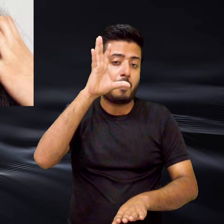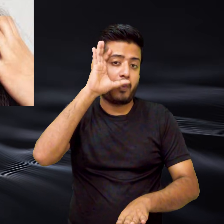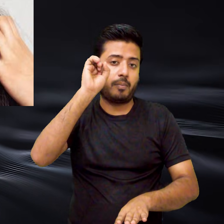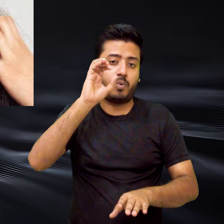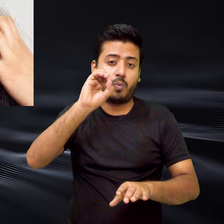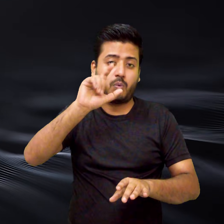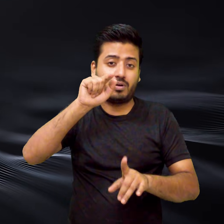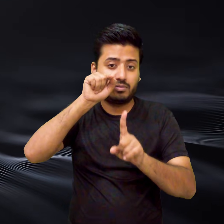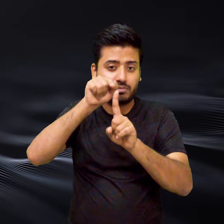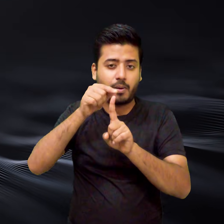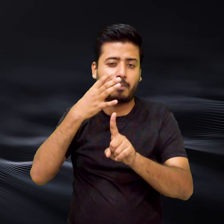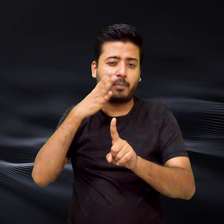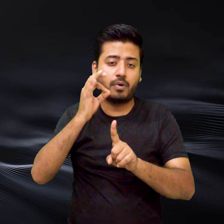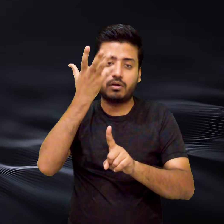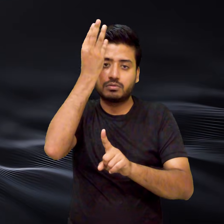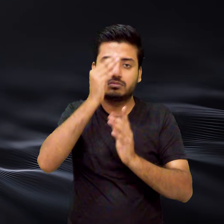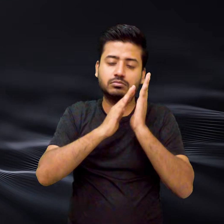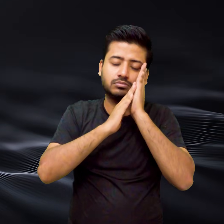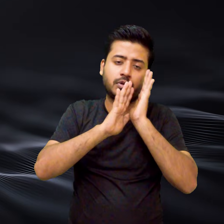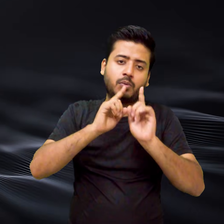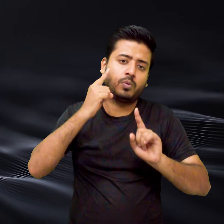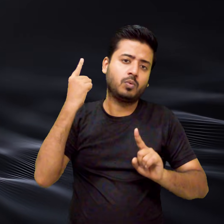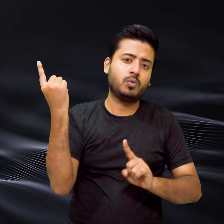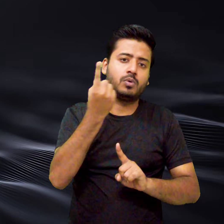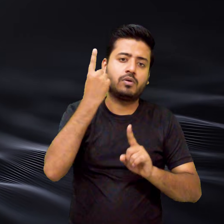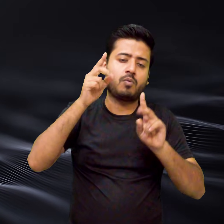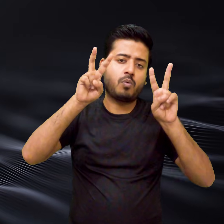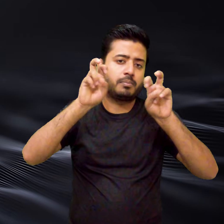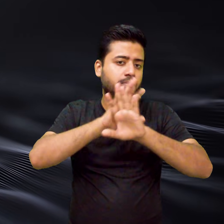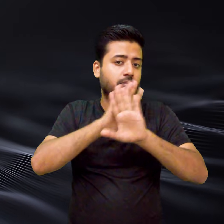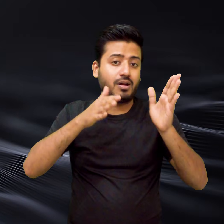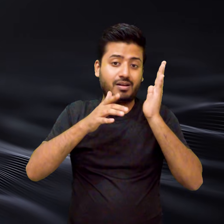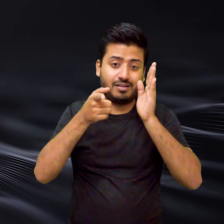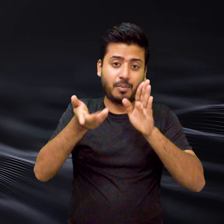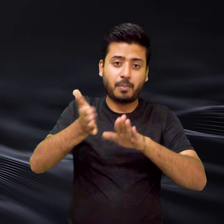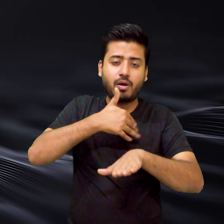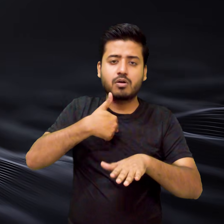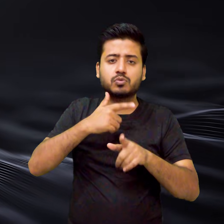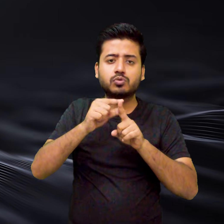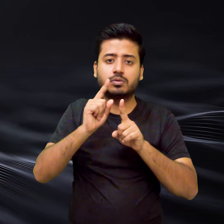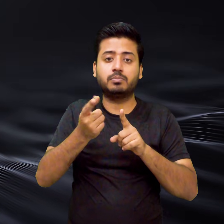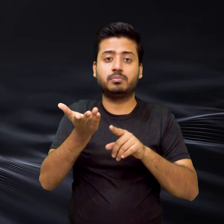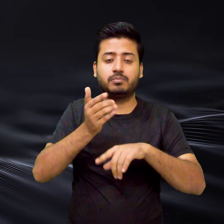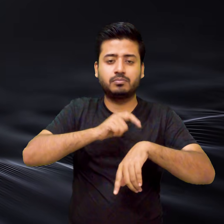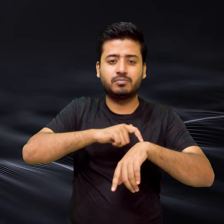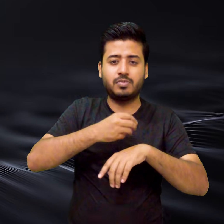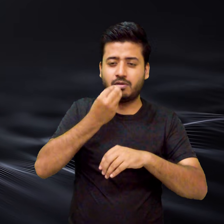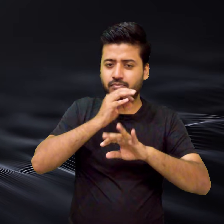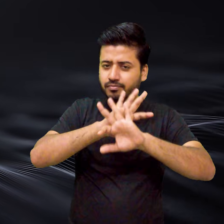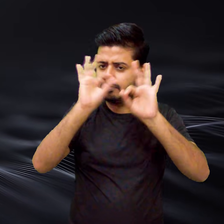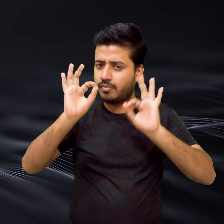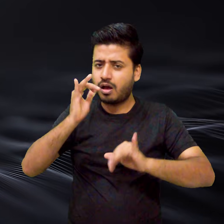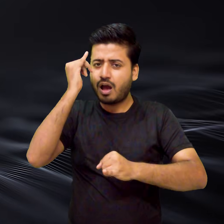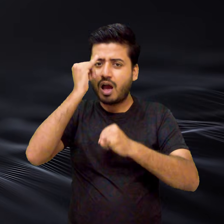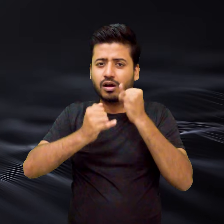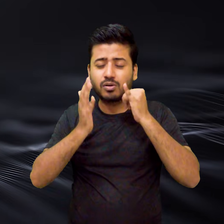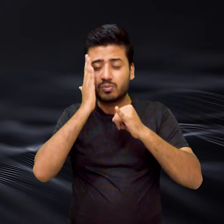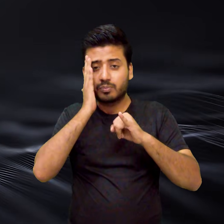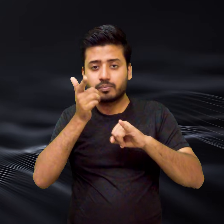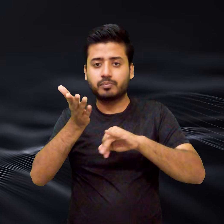hair. Regulates oil production. For those with an oily scalp, almond oil can help balance sebum production by controlling the